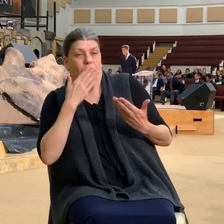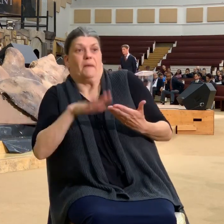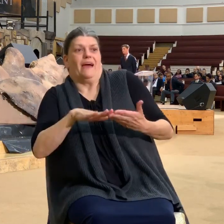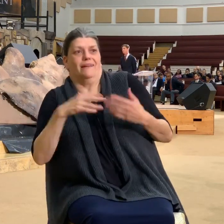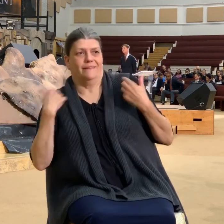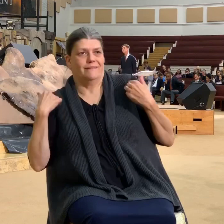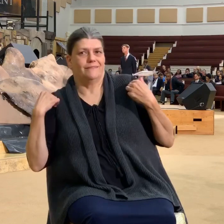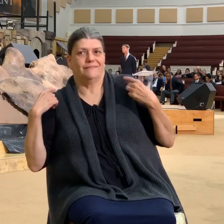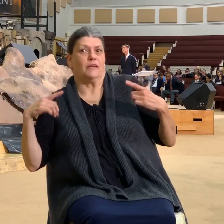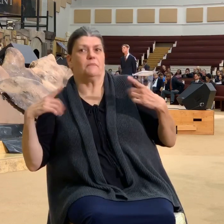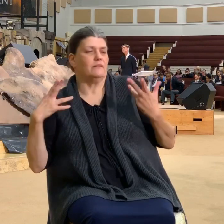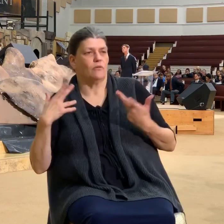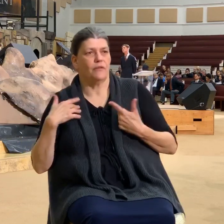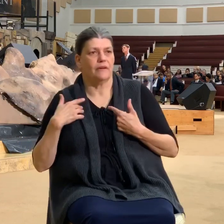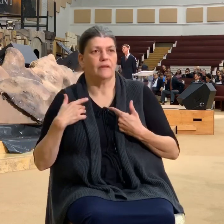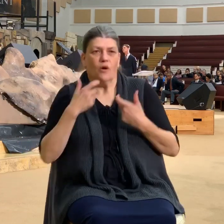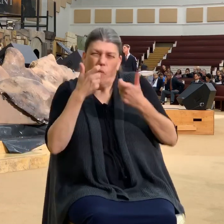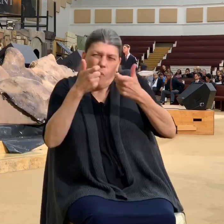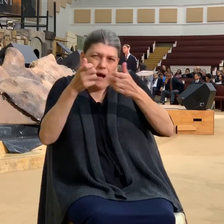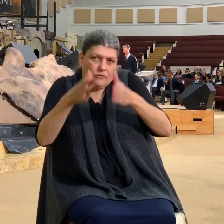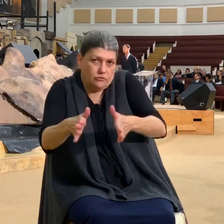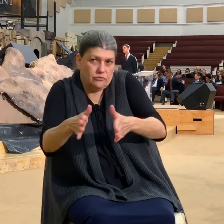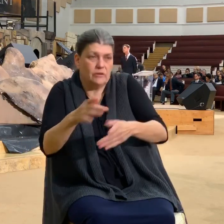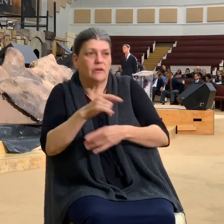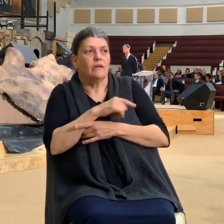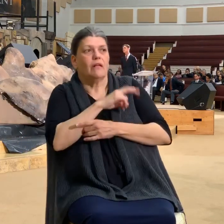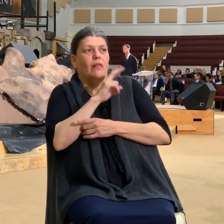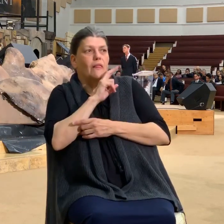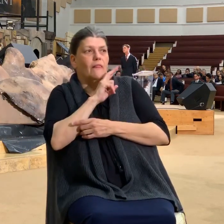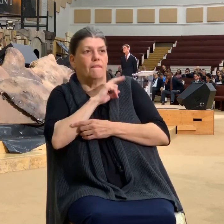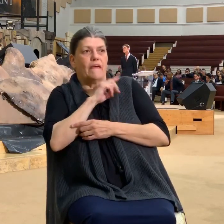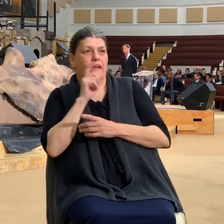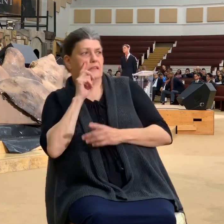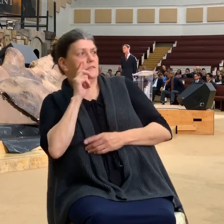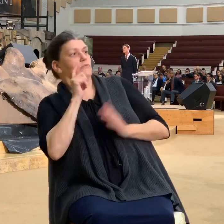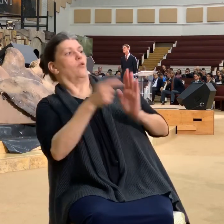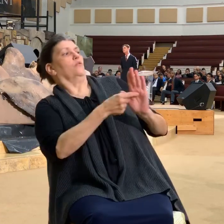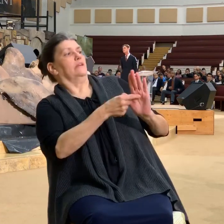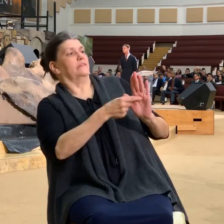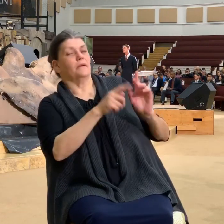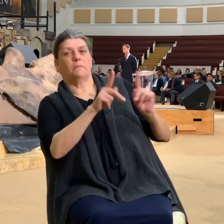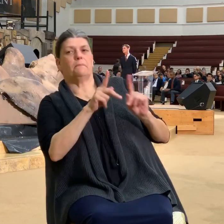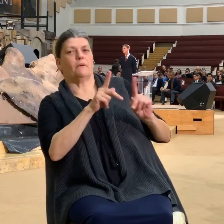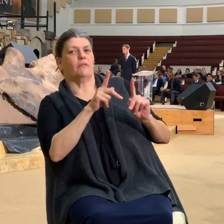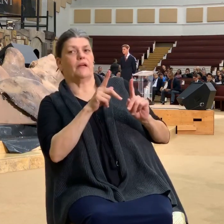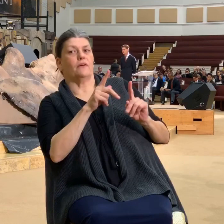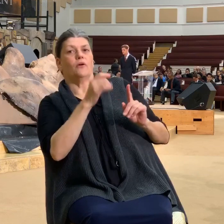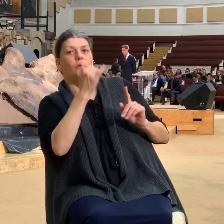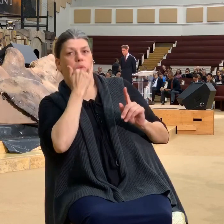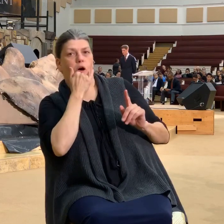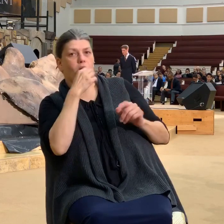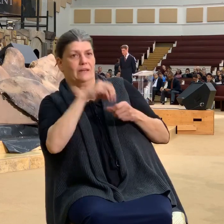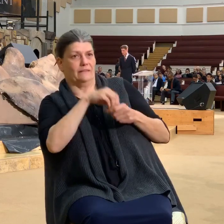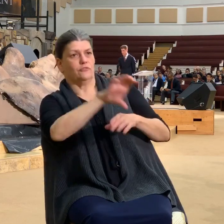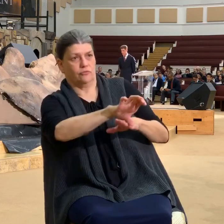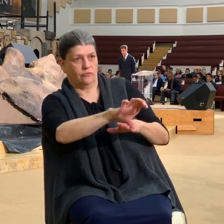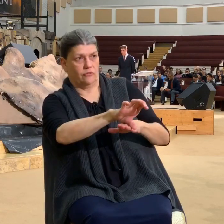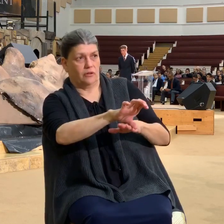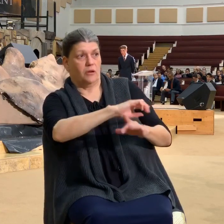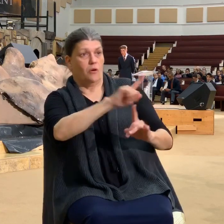And ministering spirits can operate, Paul said, because of the angels. A woman ought to have glory in hair. So when we talk about